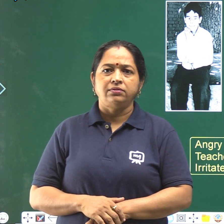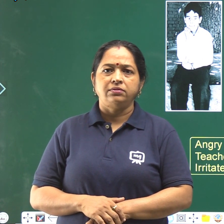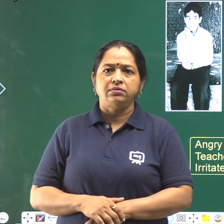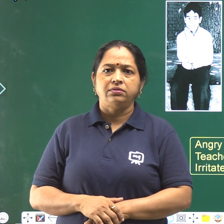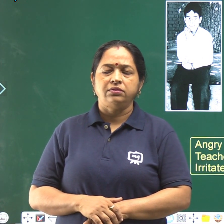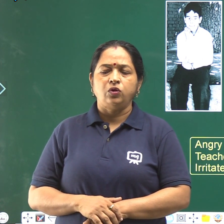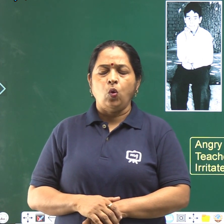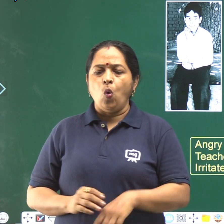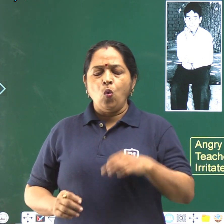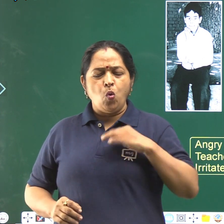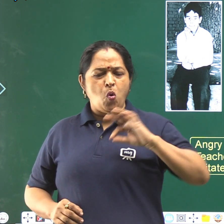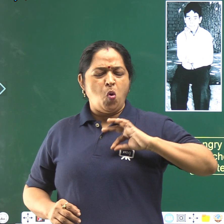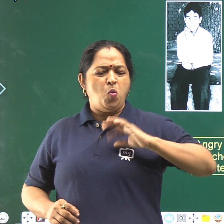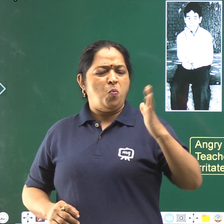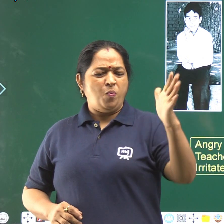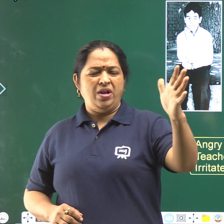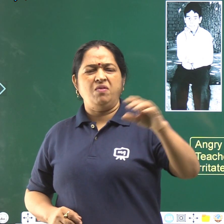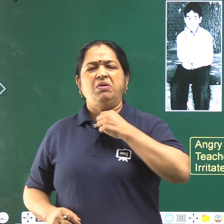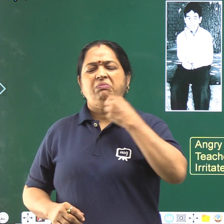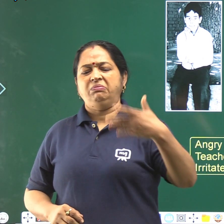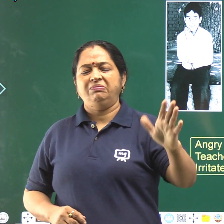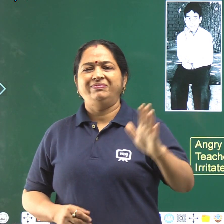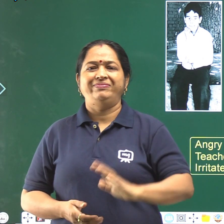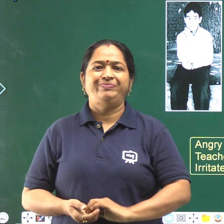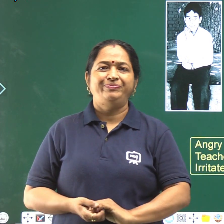don't believe in him,